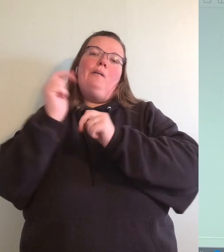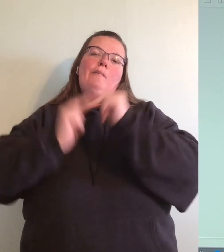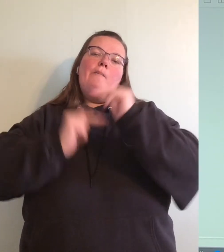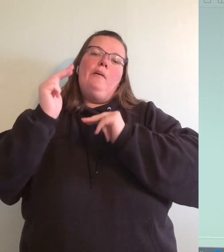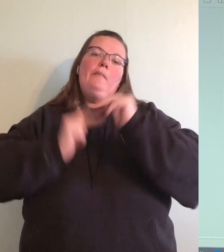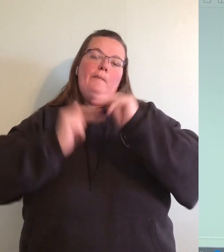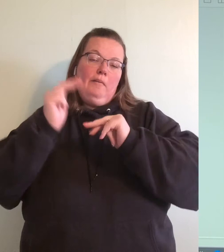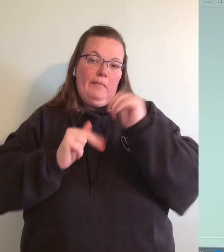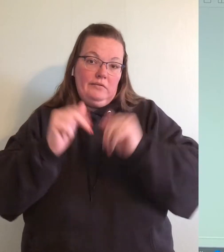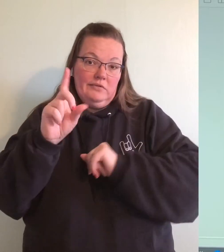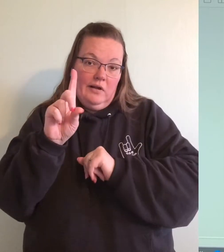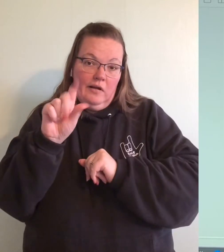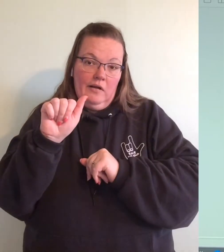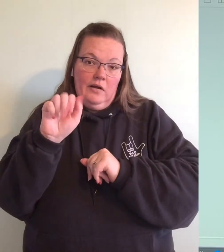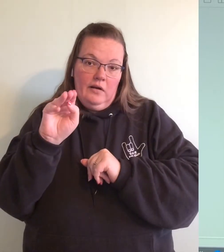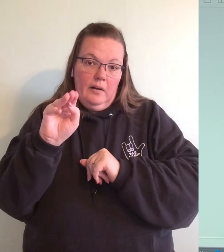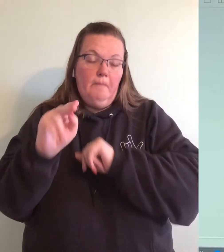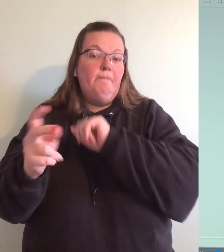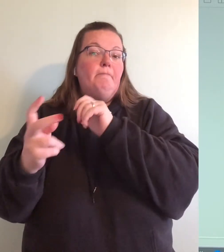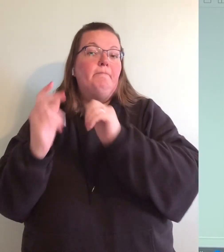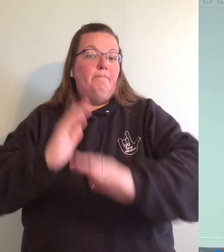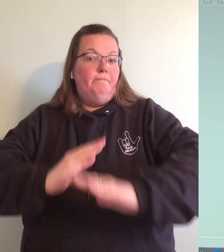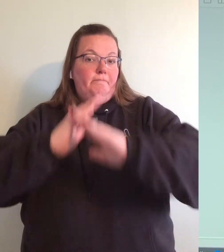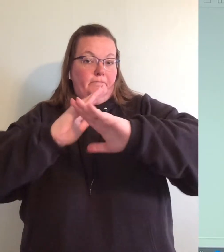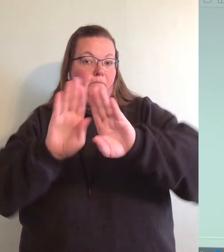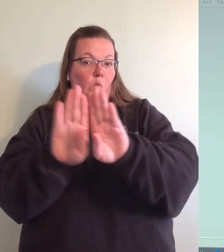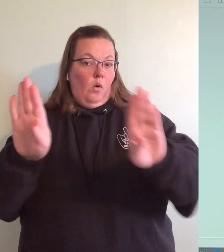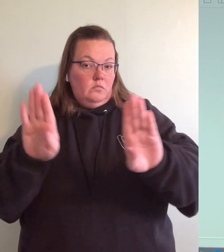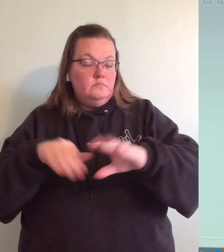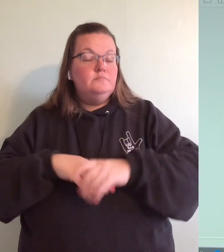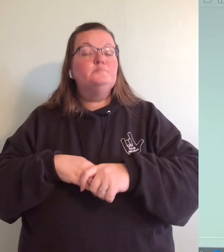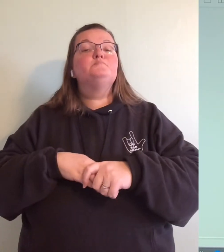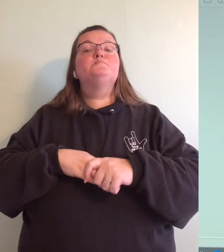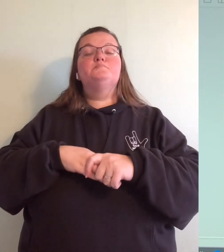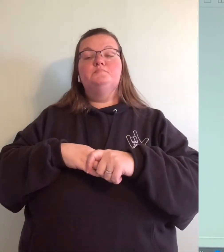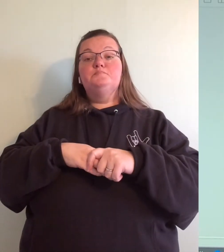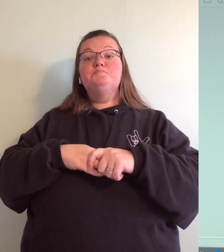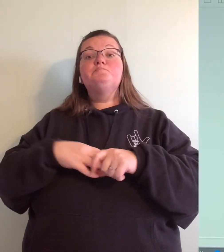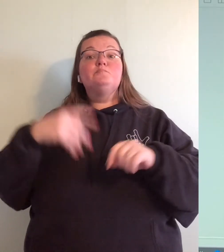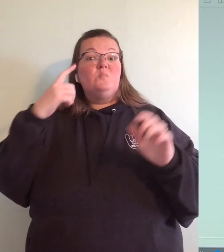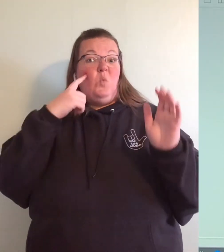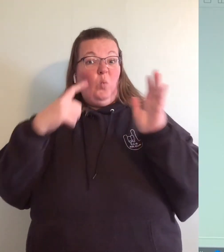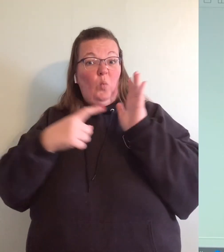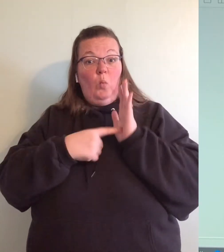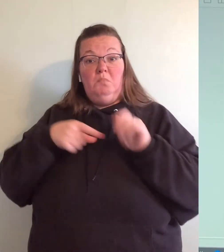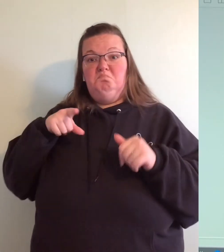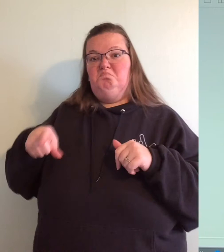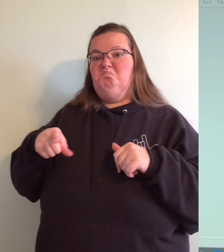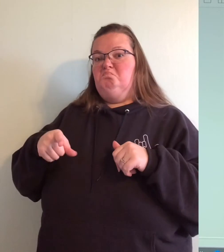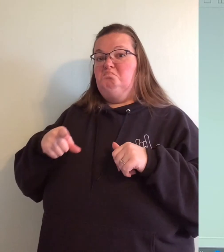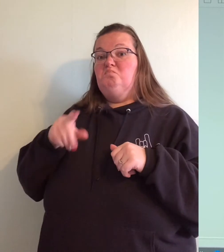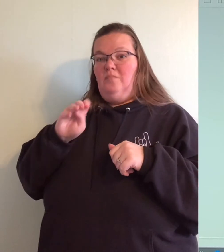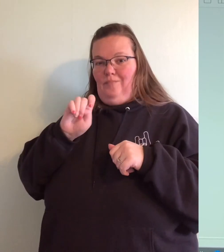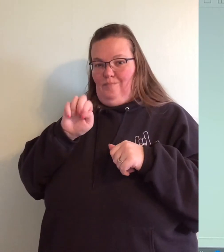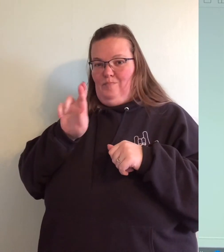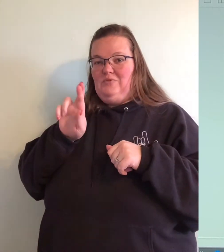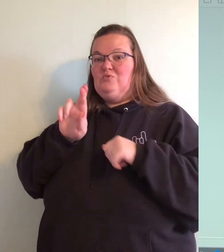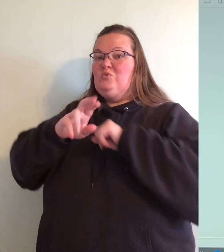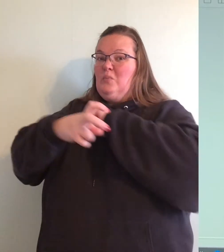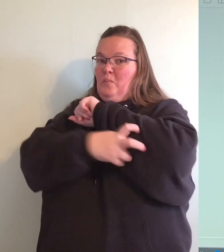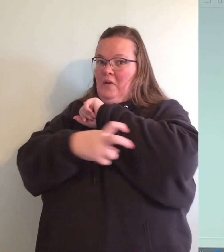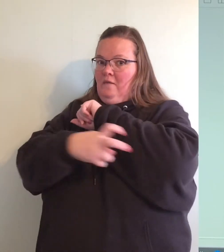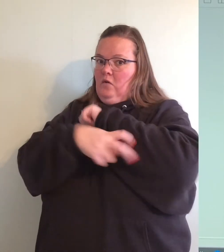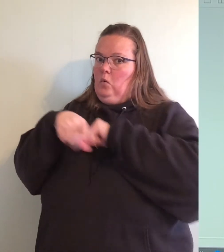felt quite sure that Mr. Beaver had made this one. They also noticed that he now had a sort of modest expression on his